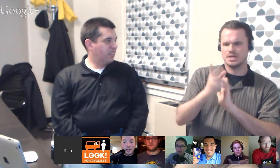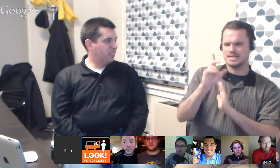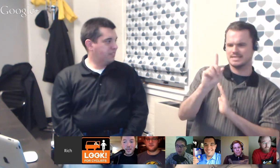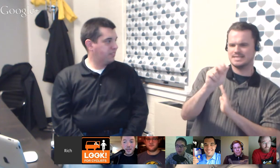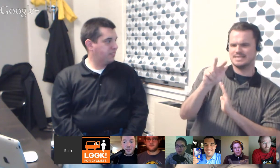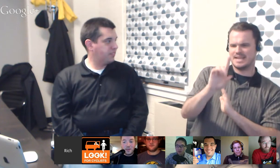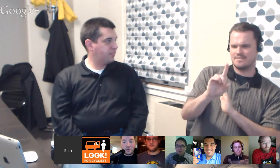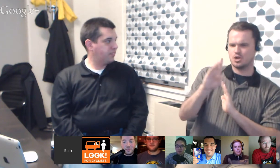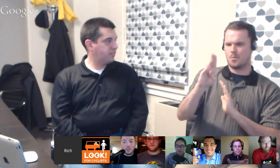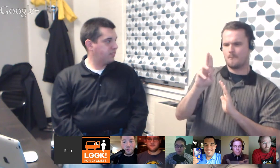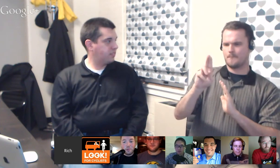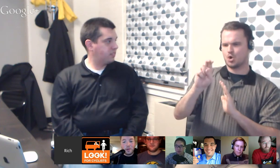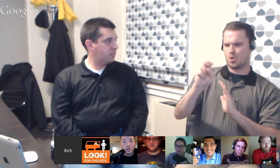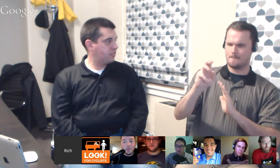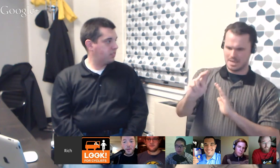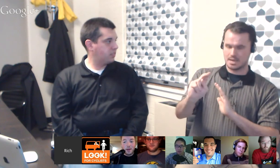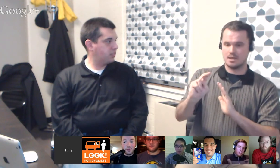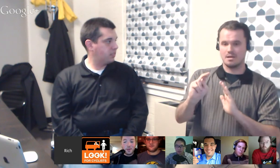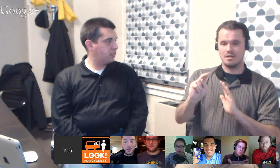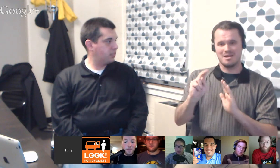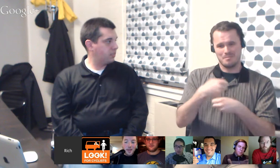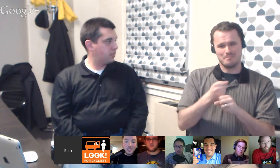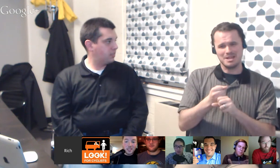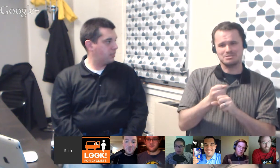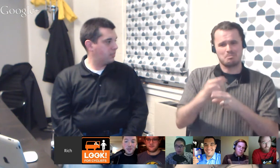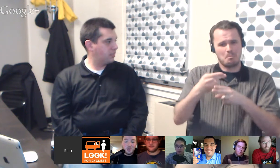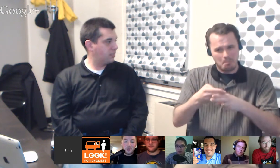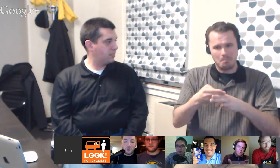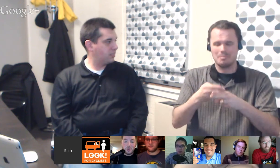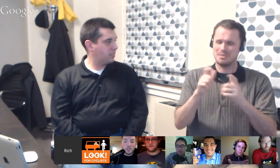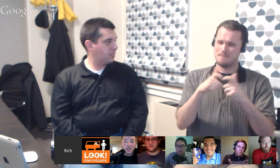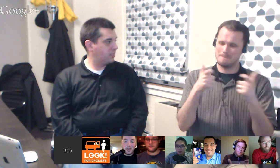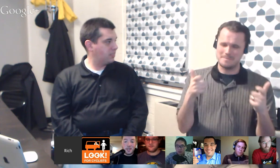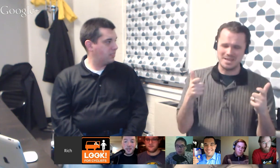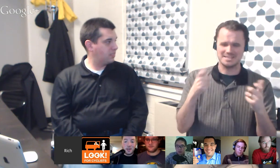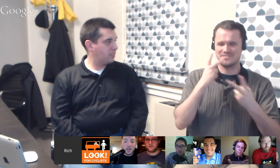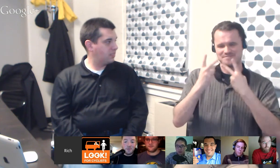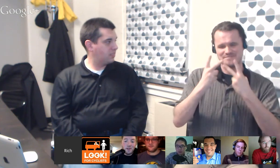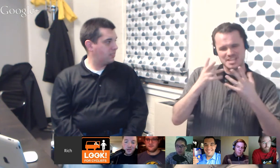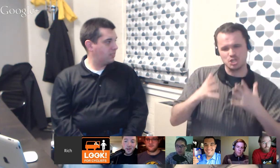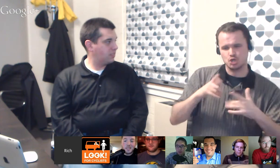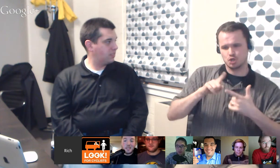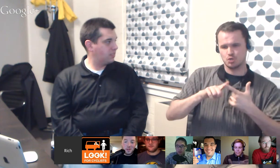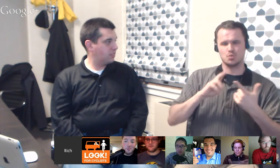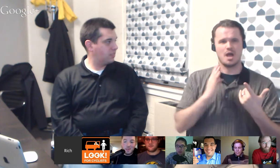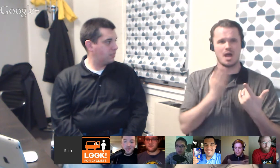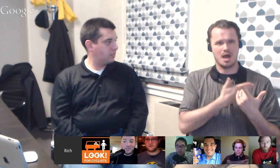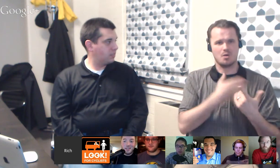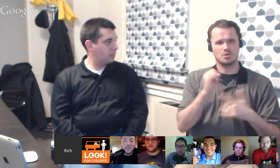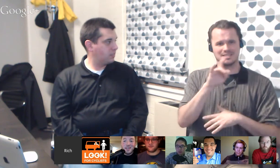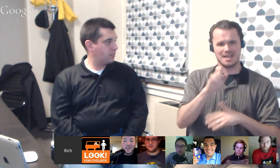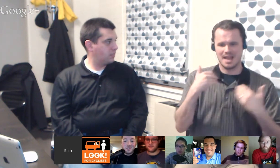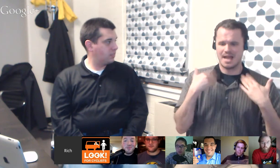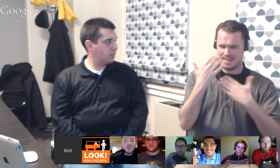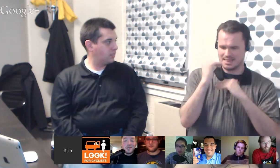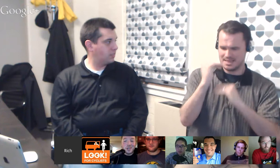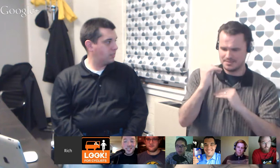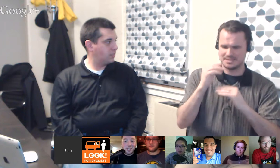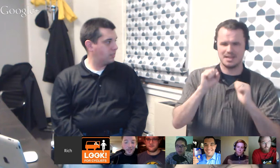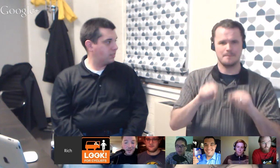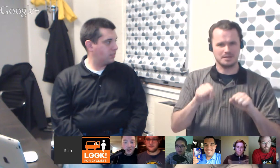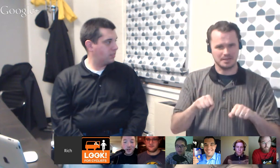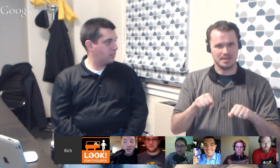And in the video, he makes this cool point about that the biggest visitor to our site has very, very limited abilities. And this